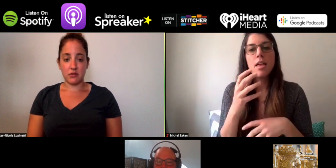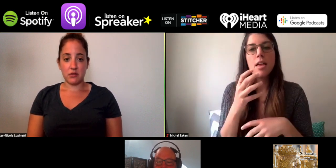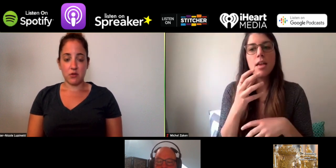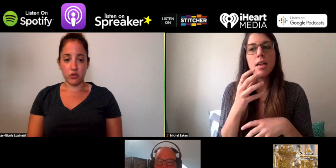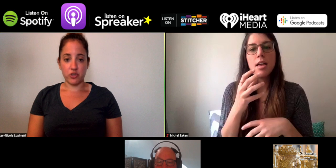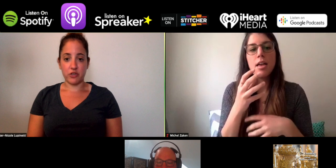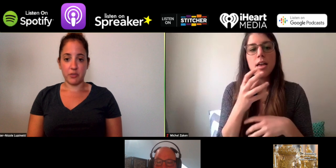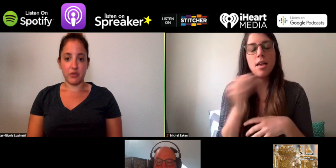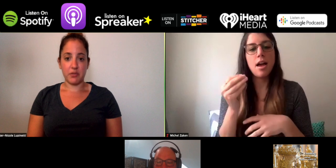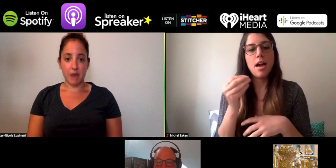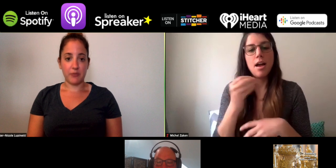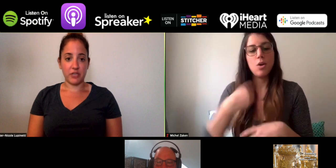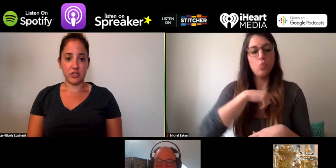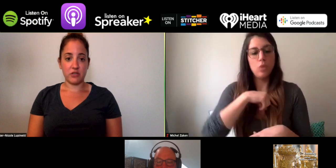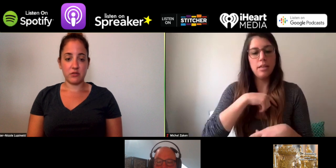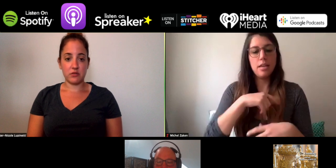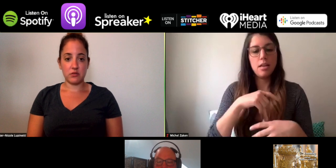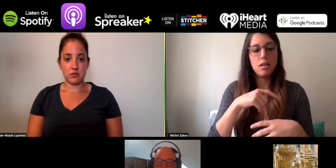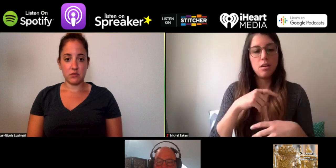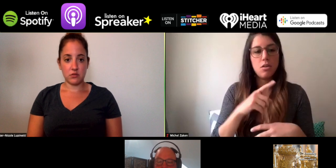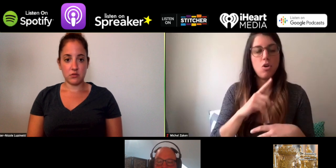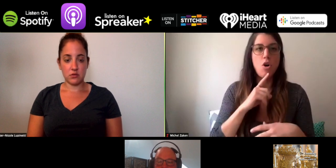dominant culture and community and population.